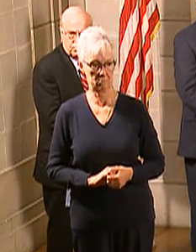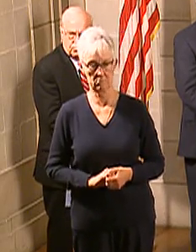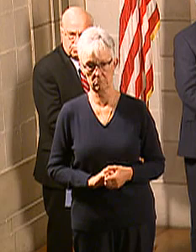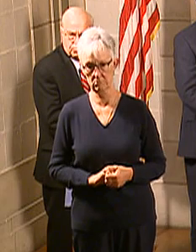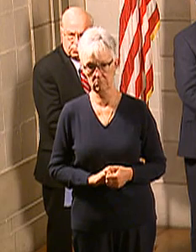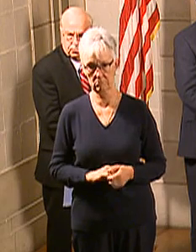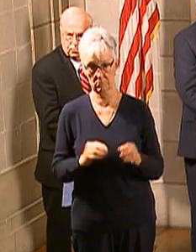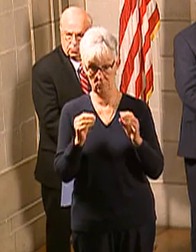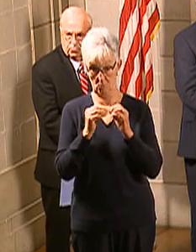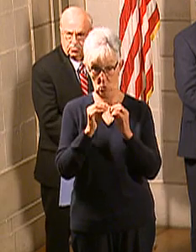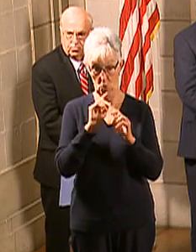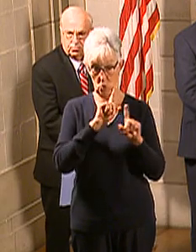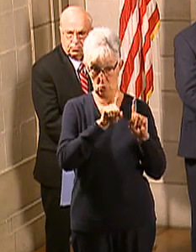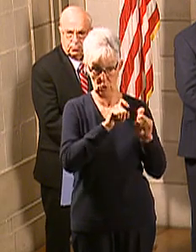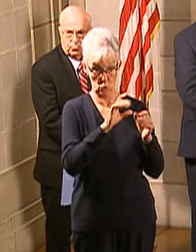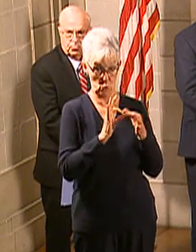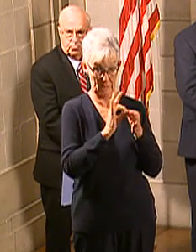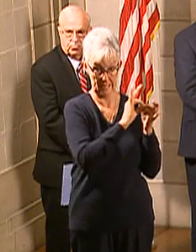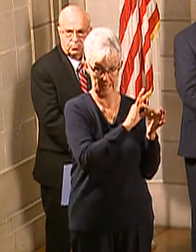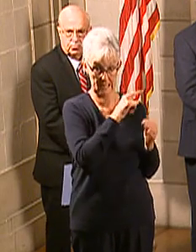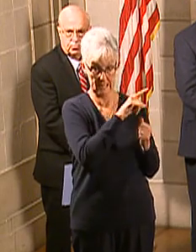Other questions on this topic?